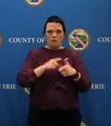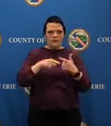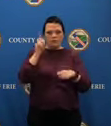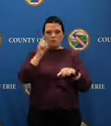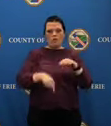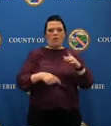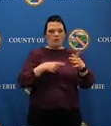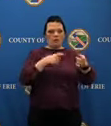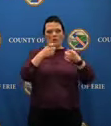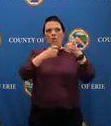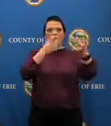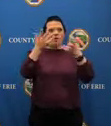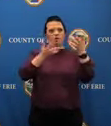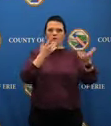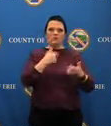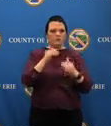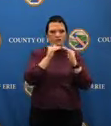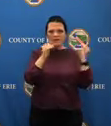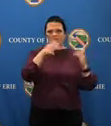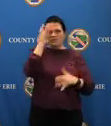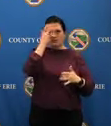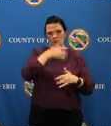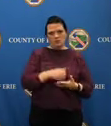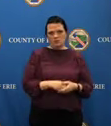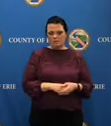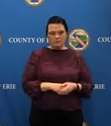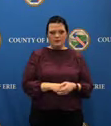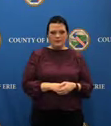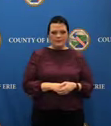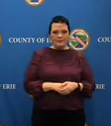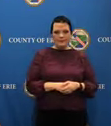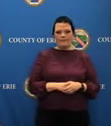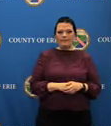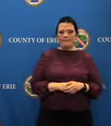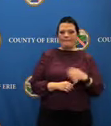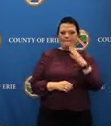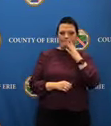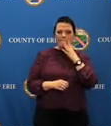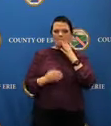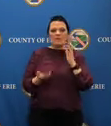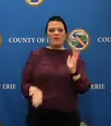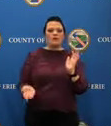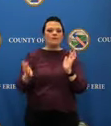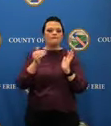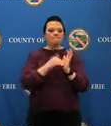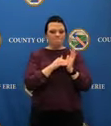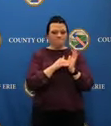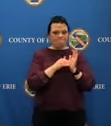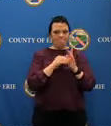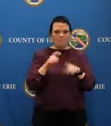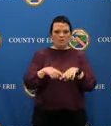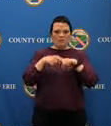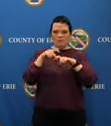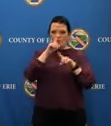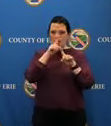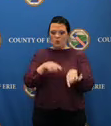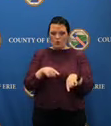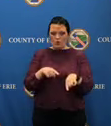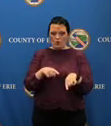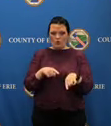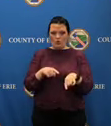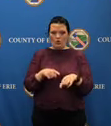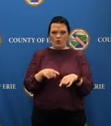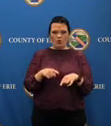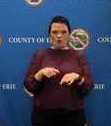the level of illness. Once again, the pause order, I guess the pause orders